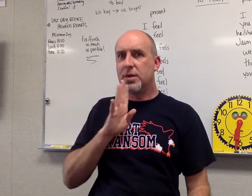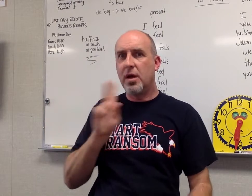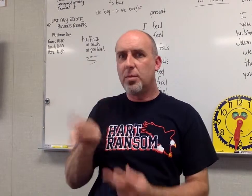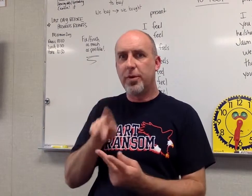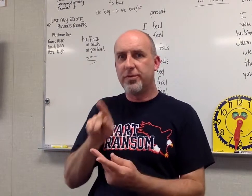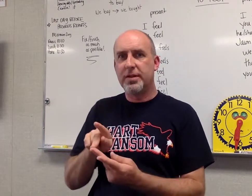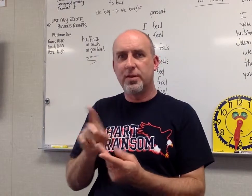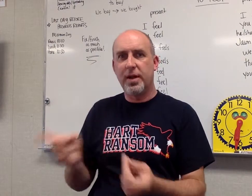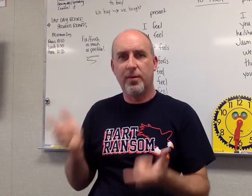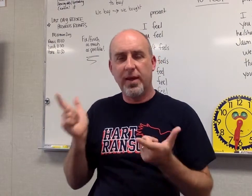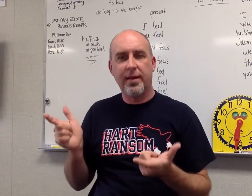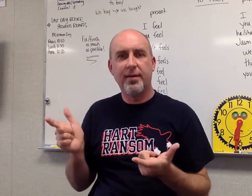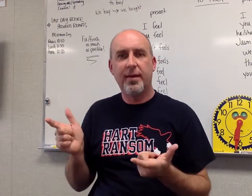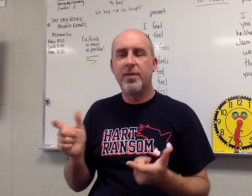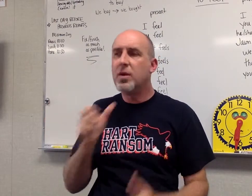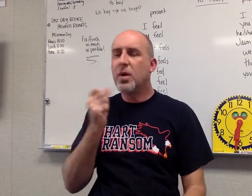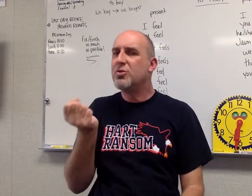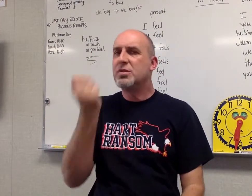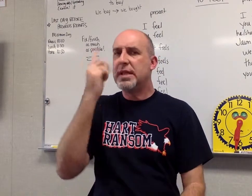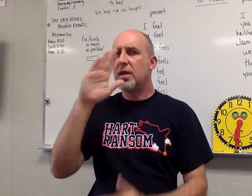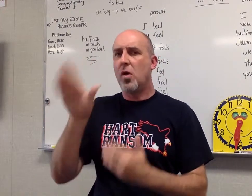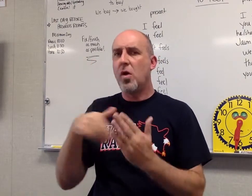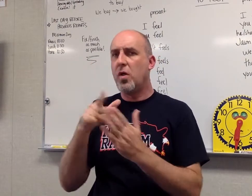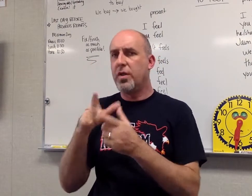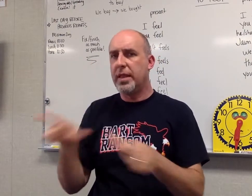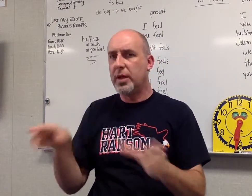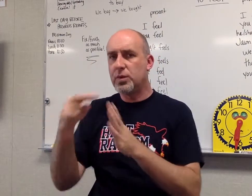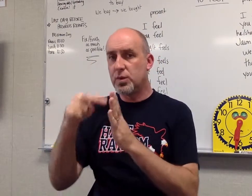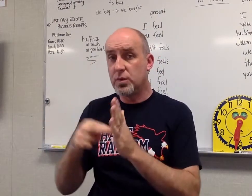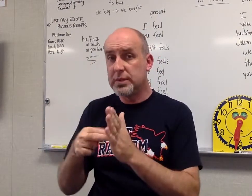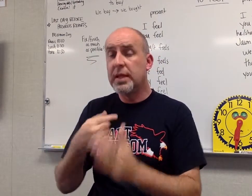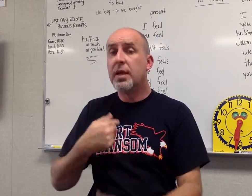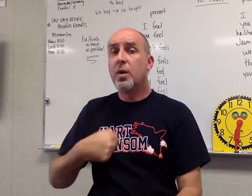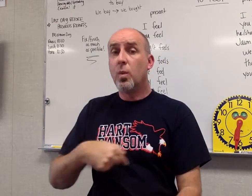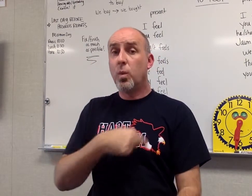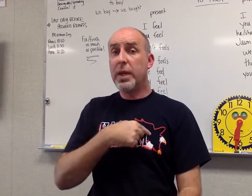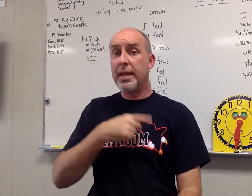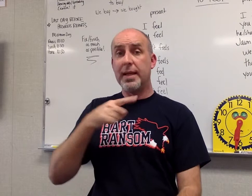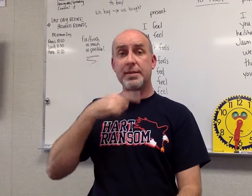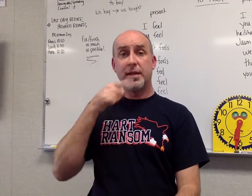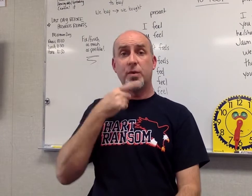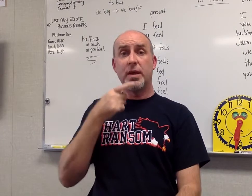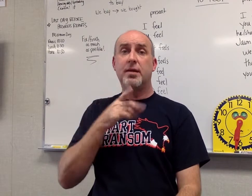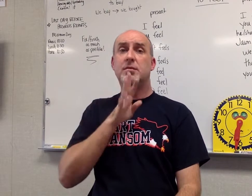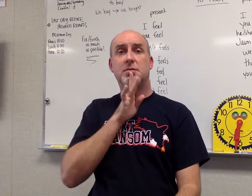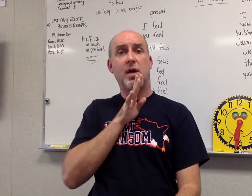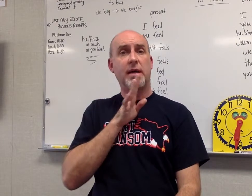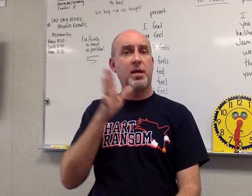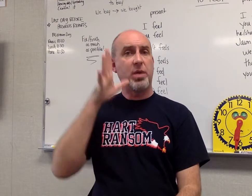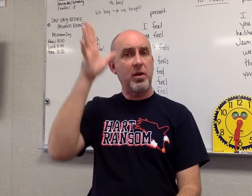talk perfectly right away, and they don't understand all the language rules. We, as hearing, talking